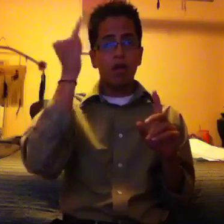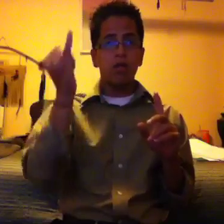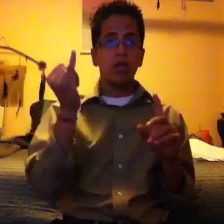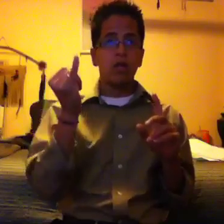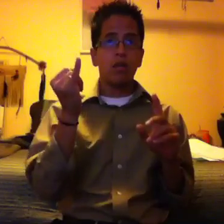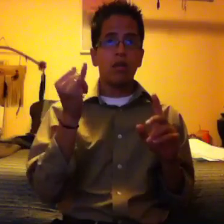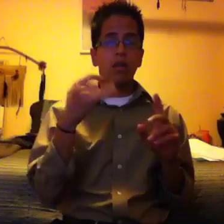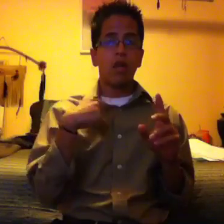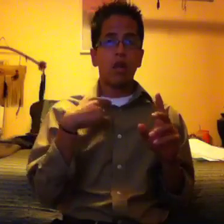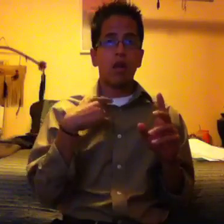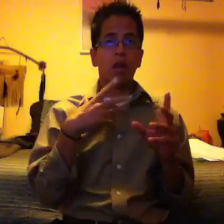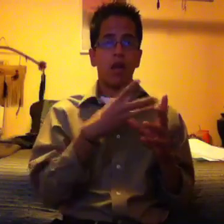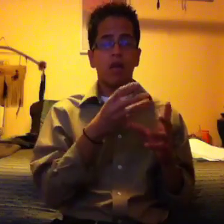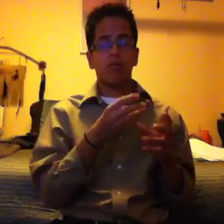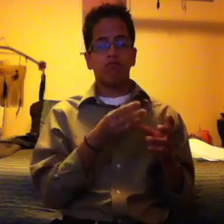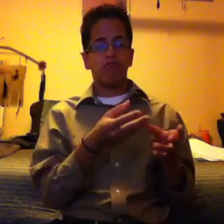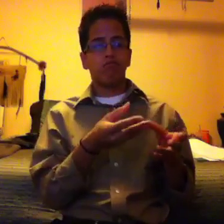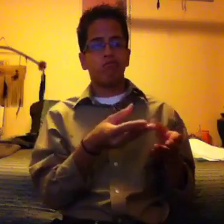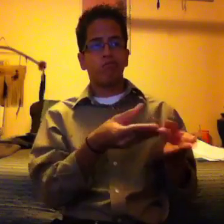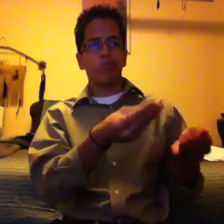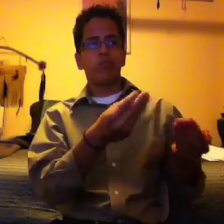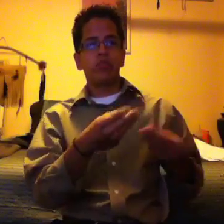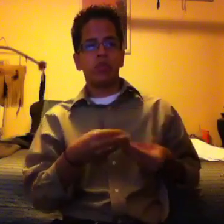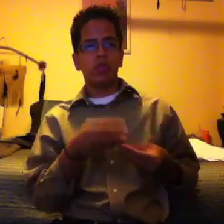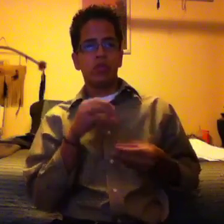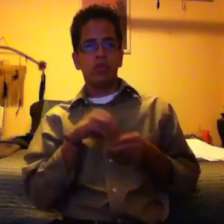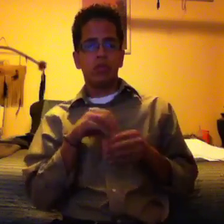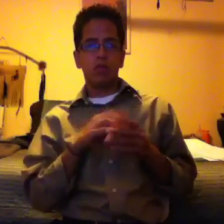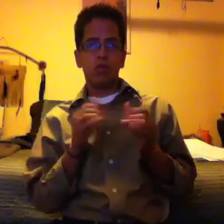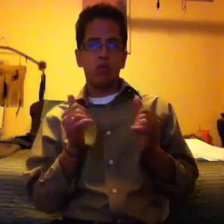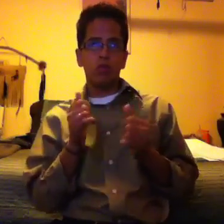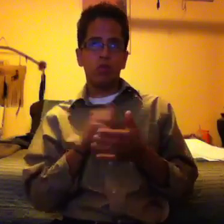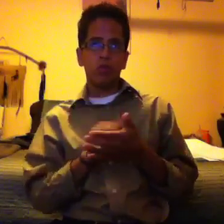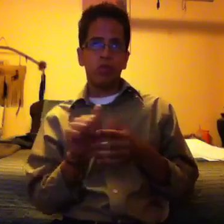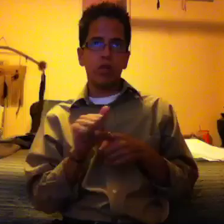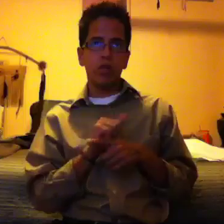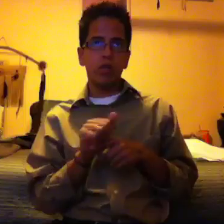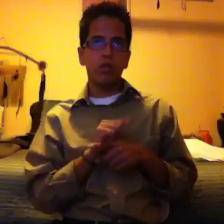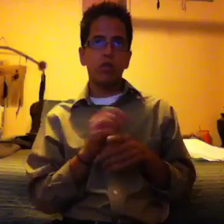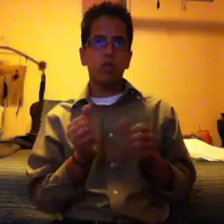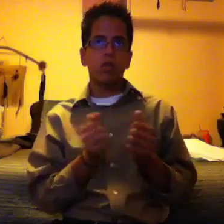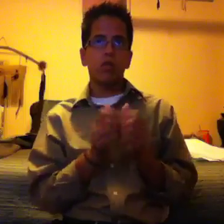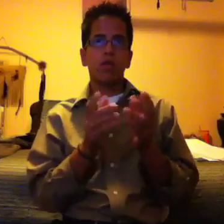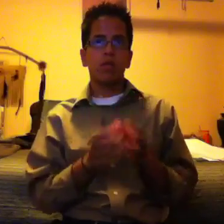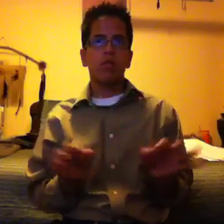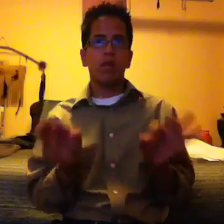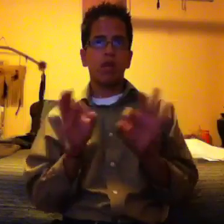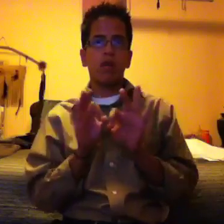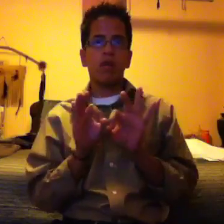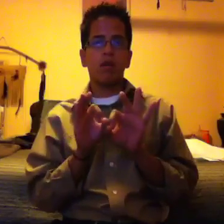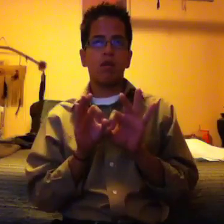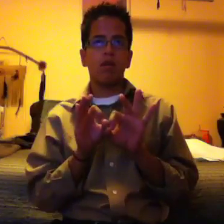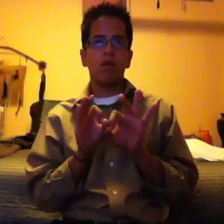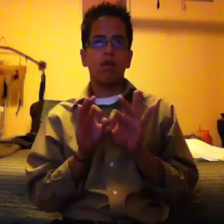way. Instead of just reading a paragraph and writing down the main idea, now they're doing it to do a real research